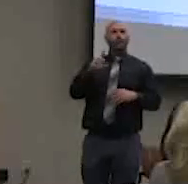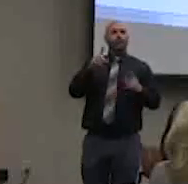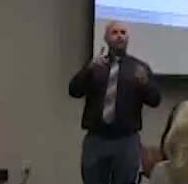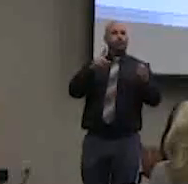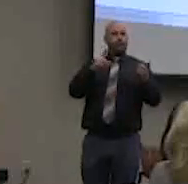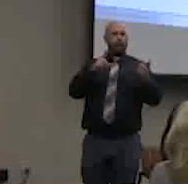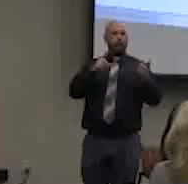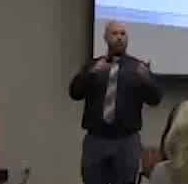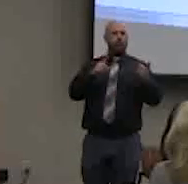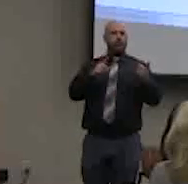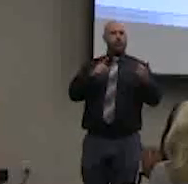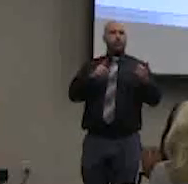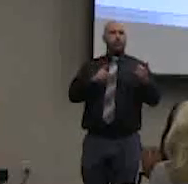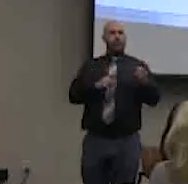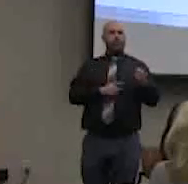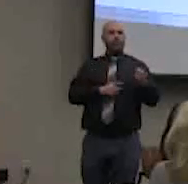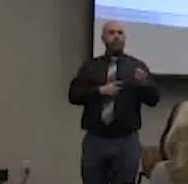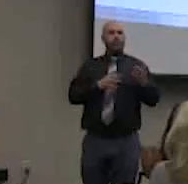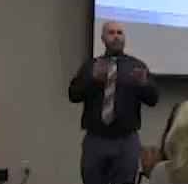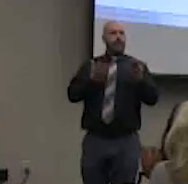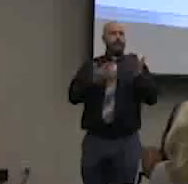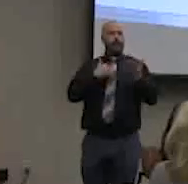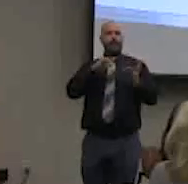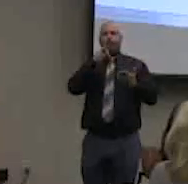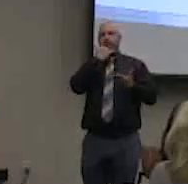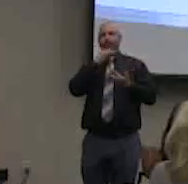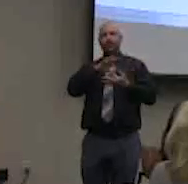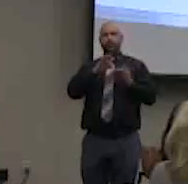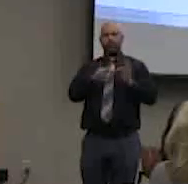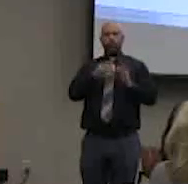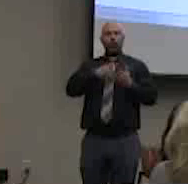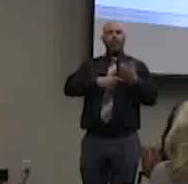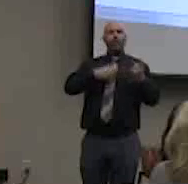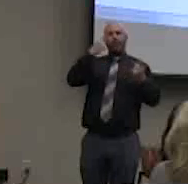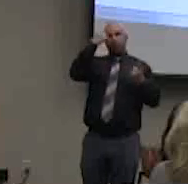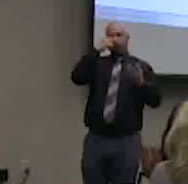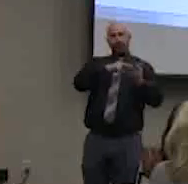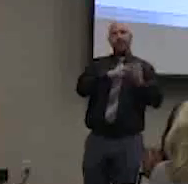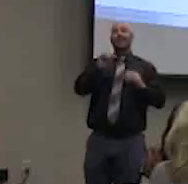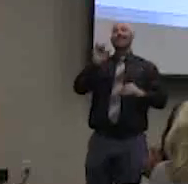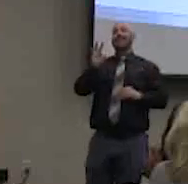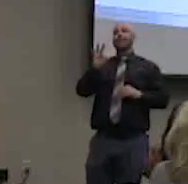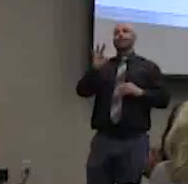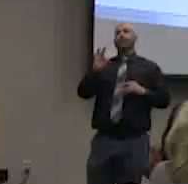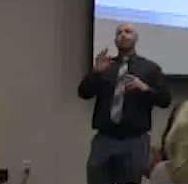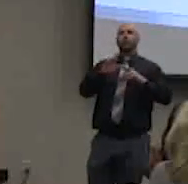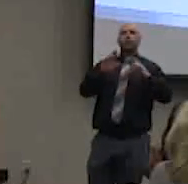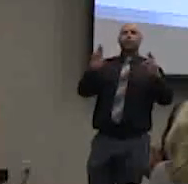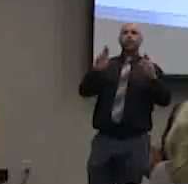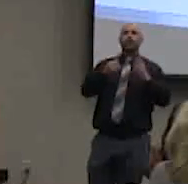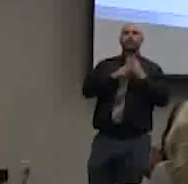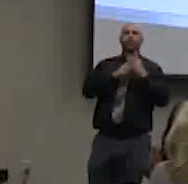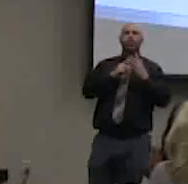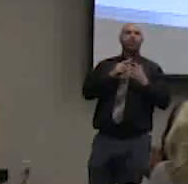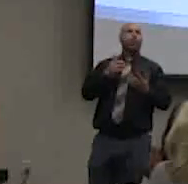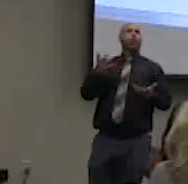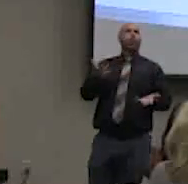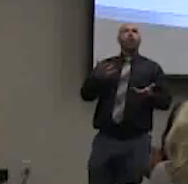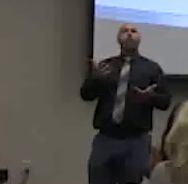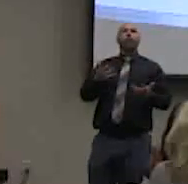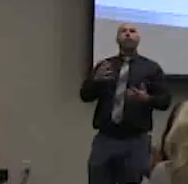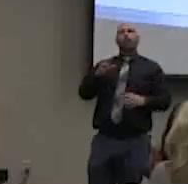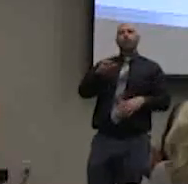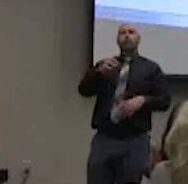saying, maybe I misinterpreted, but what I thought you meant by that was, if Ready Start, I won't name a parish and pick on them, if Ready Start X parish is kind